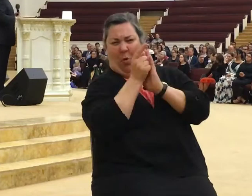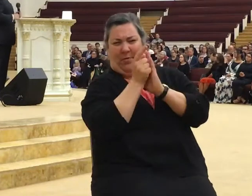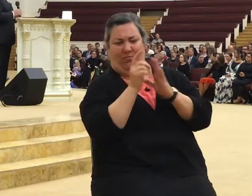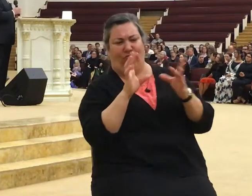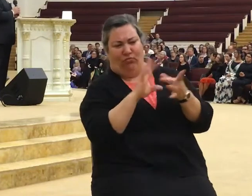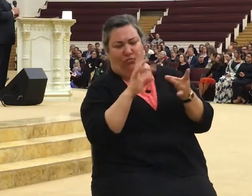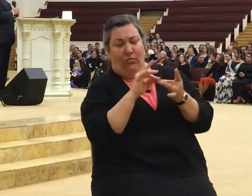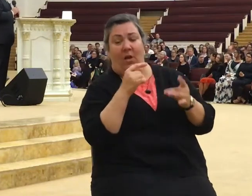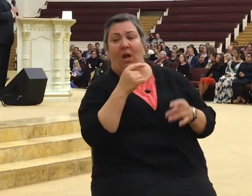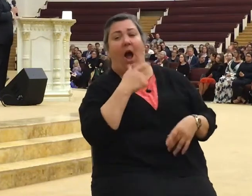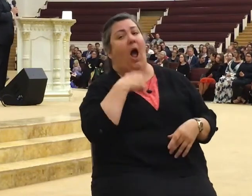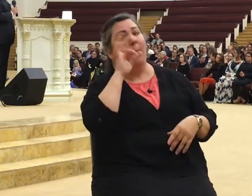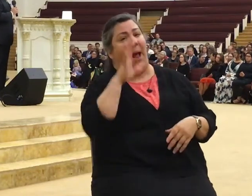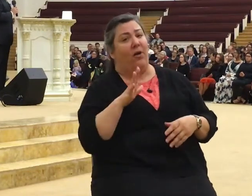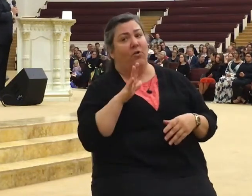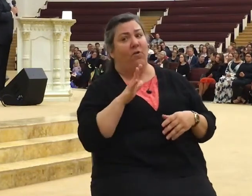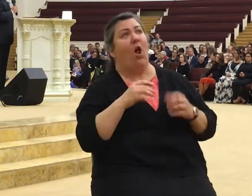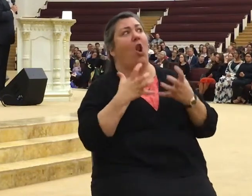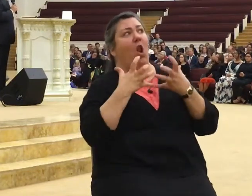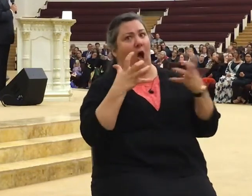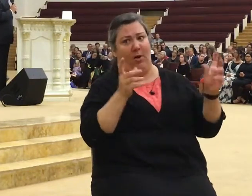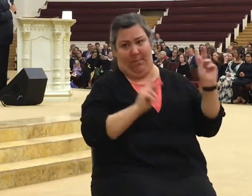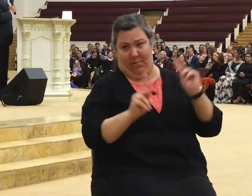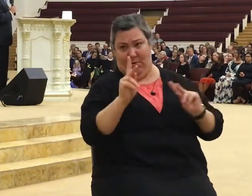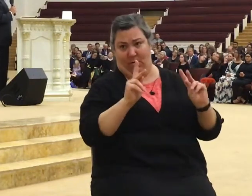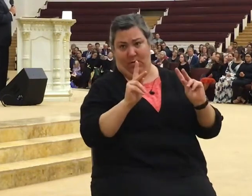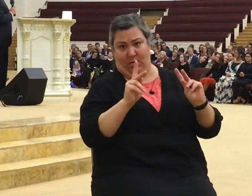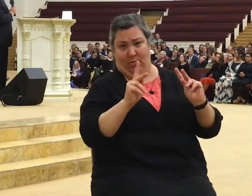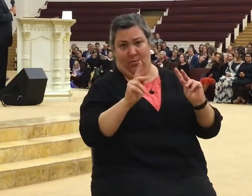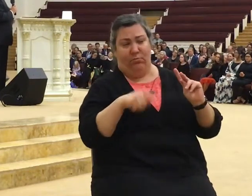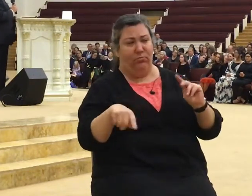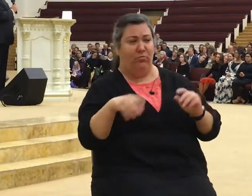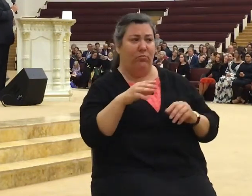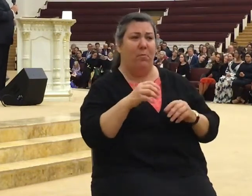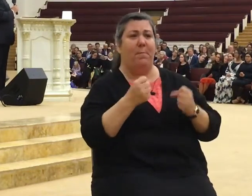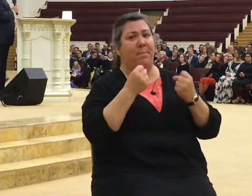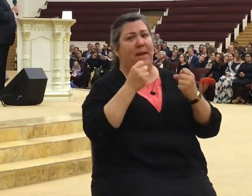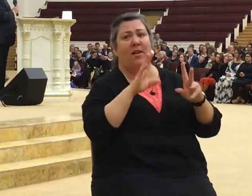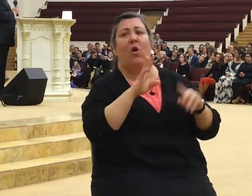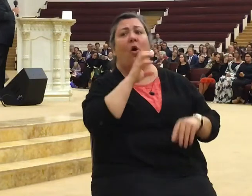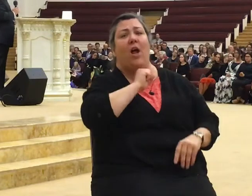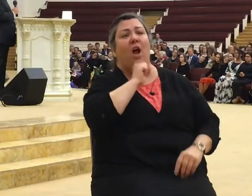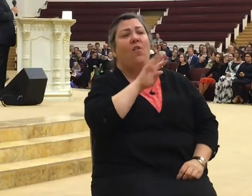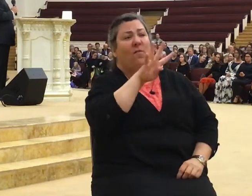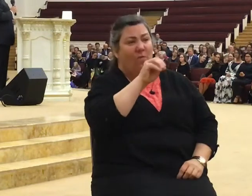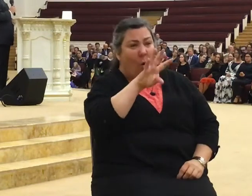I pastor a lot of people who are 40 years old and are still wandering around.